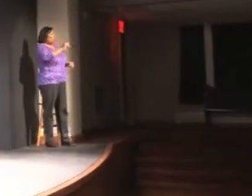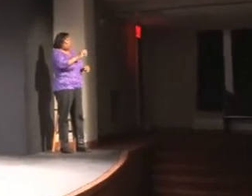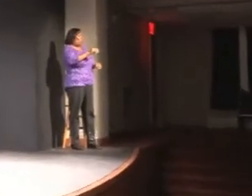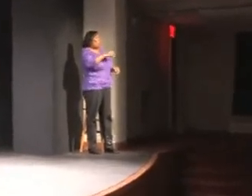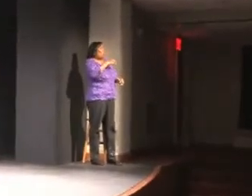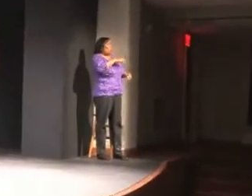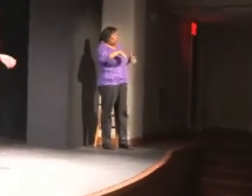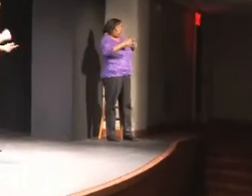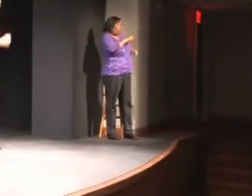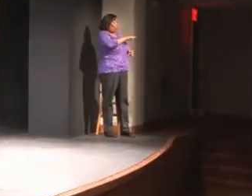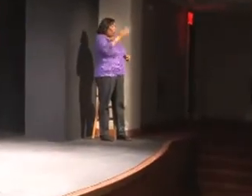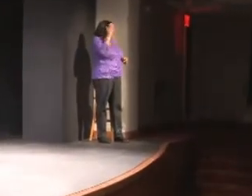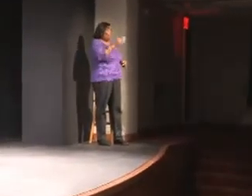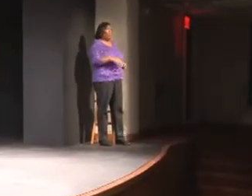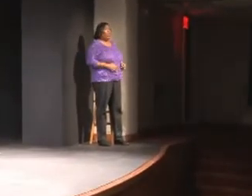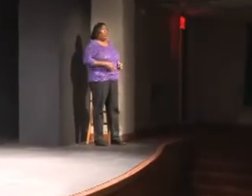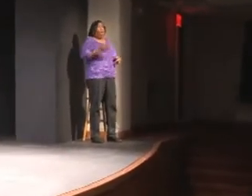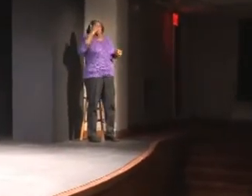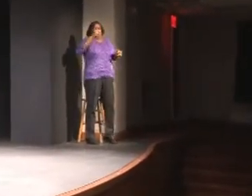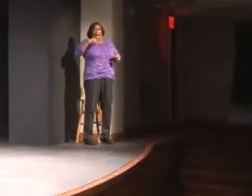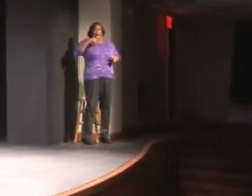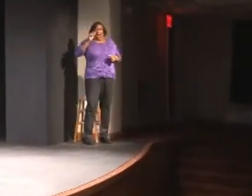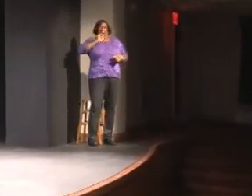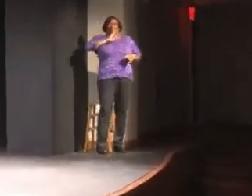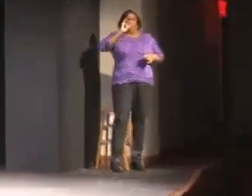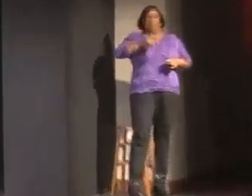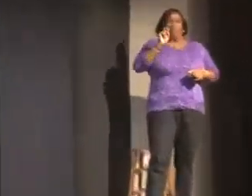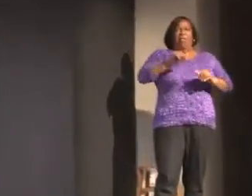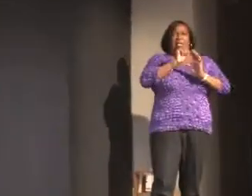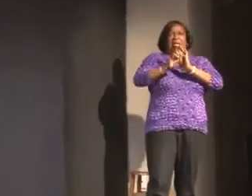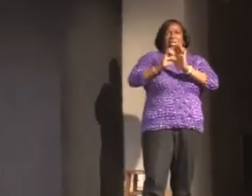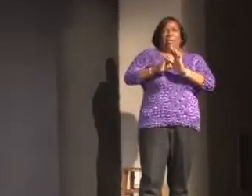will be better. Why I got to be the sample?